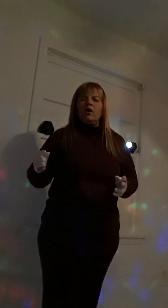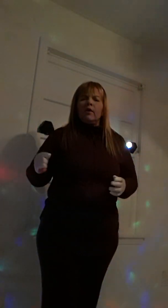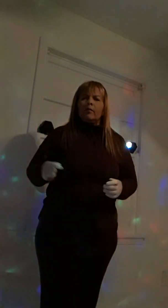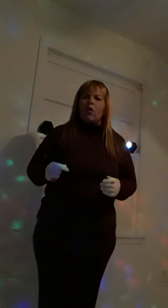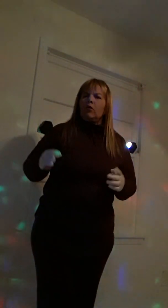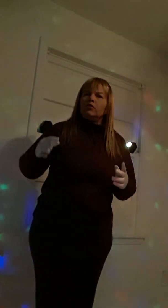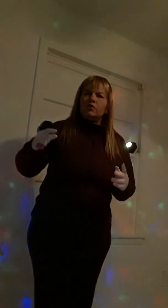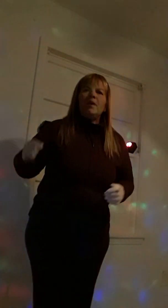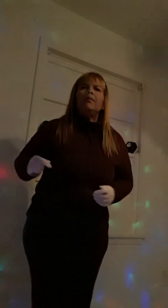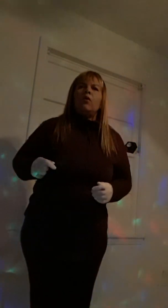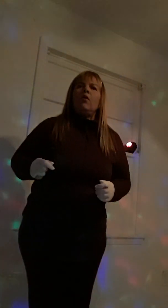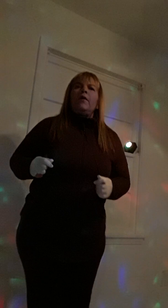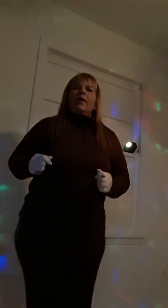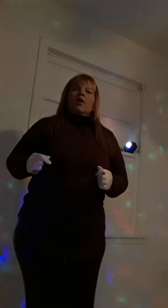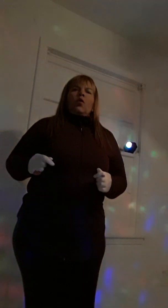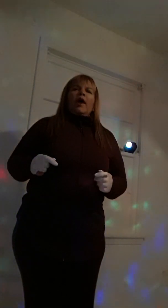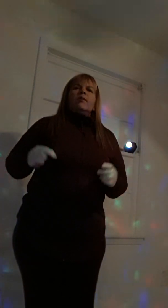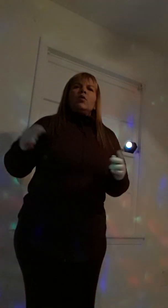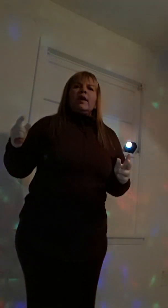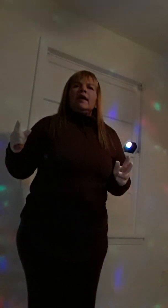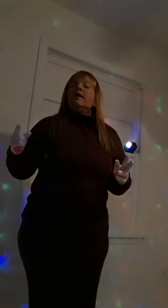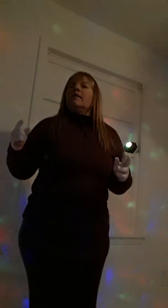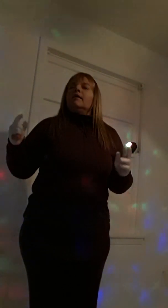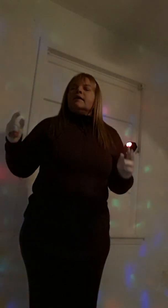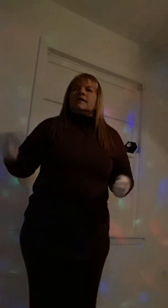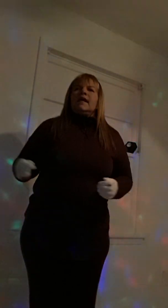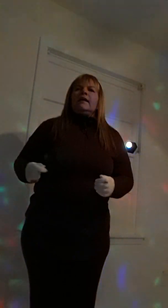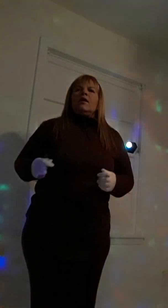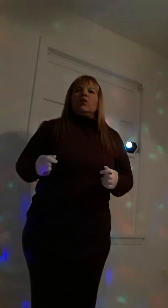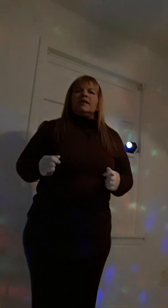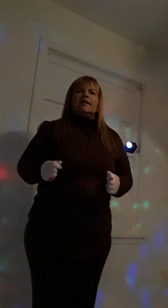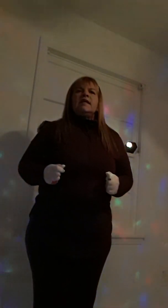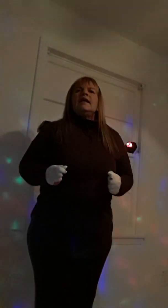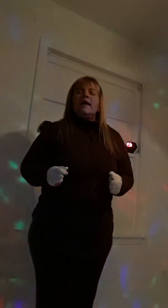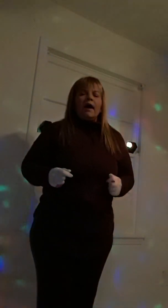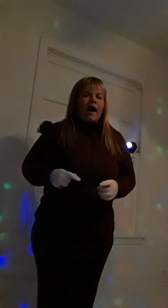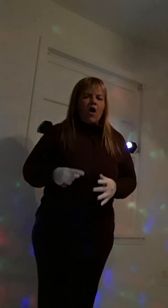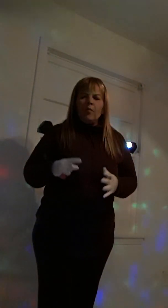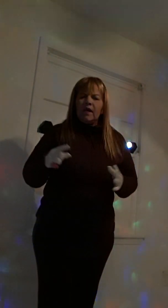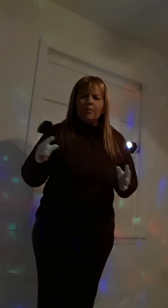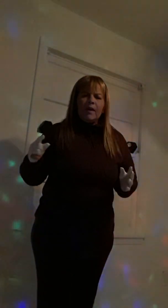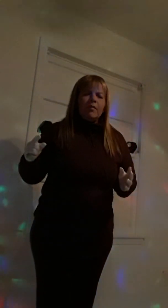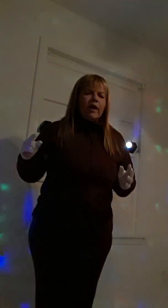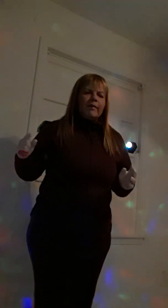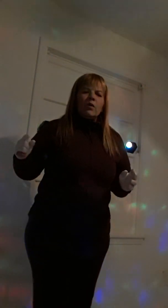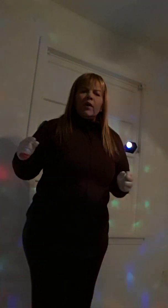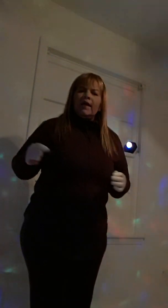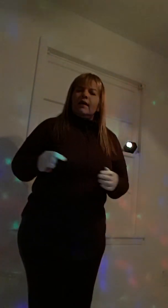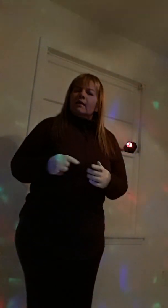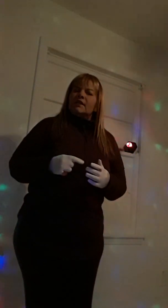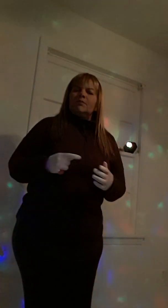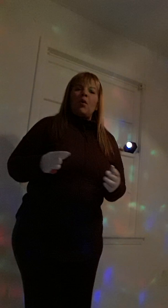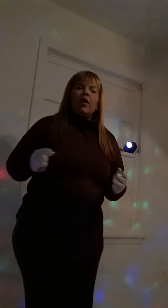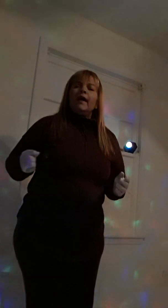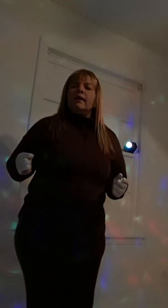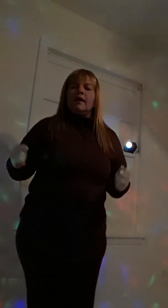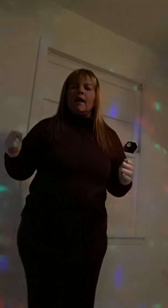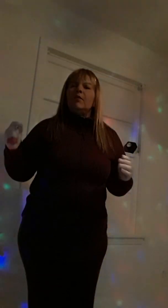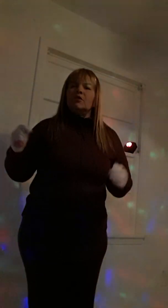conquered all those people who have already said, and we see how many people have already spoken. Y hemos